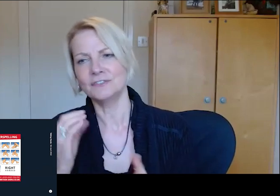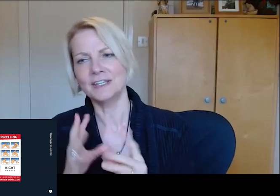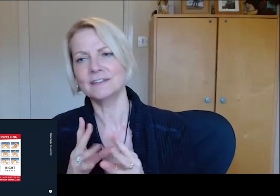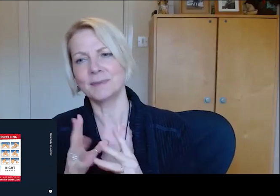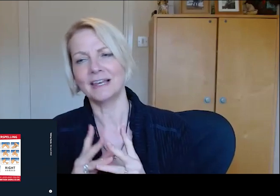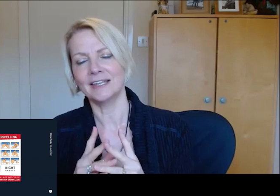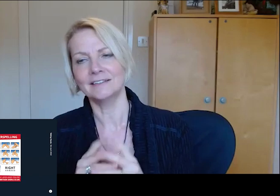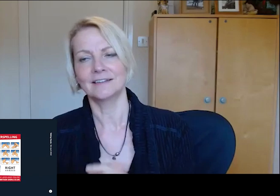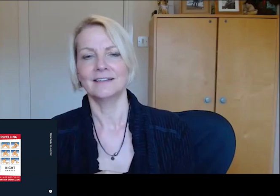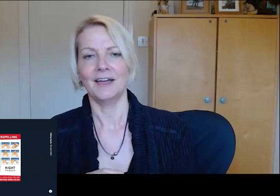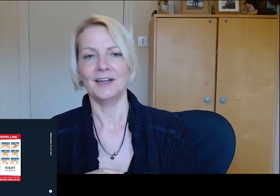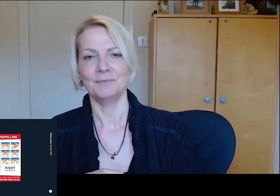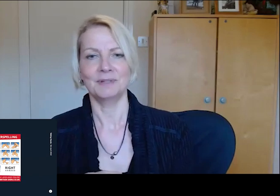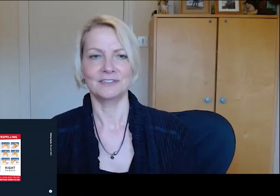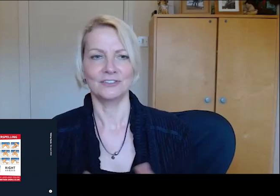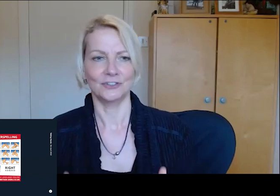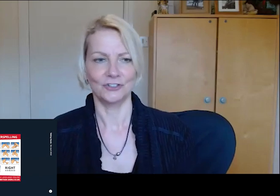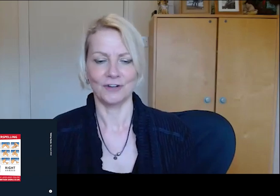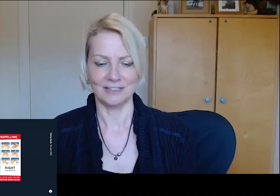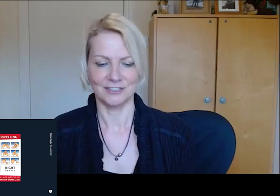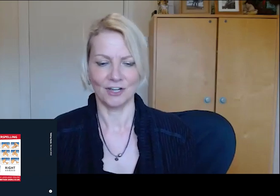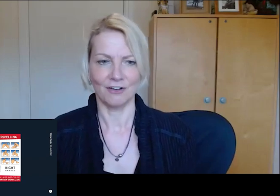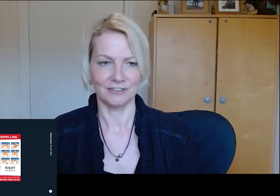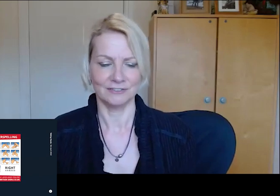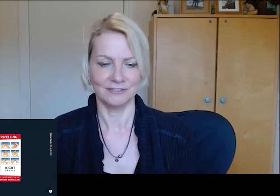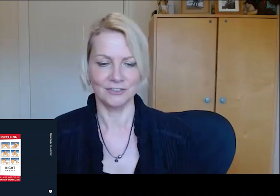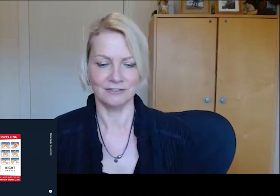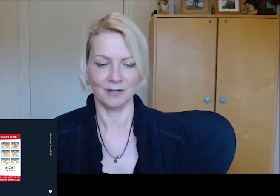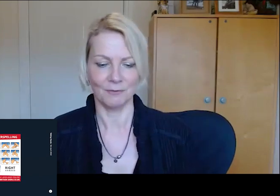finger spelling, because it's such a great start to do that one.